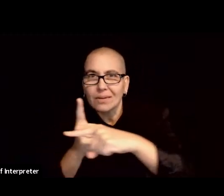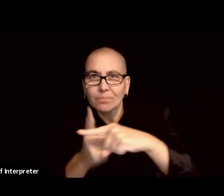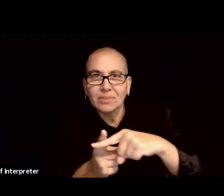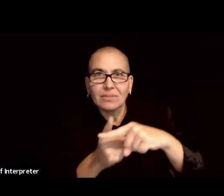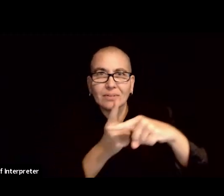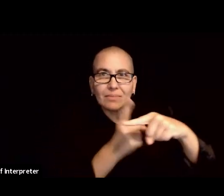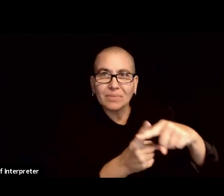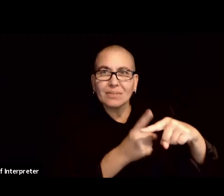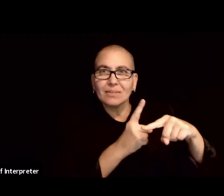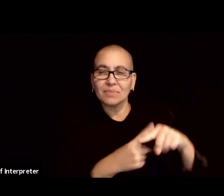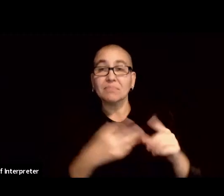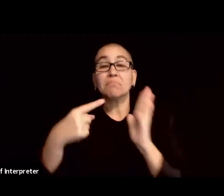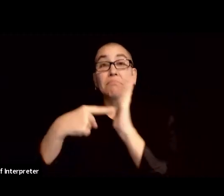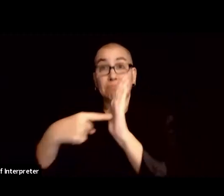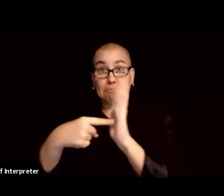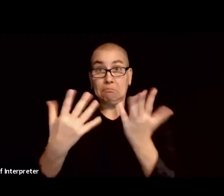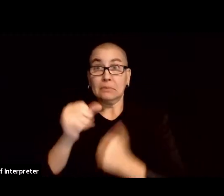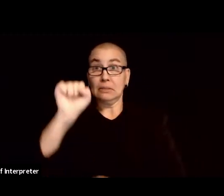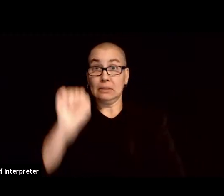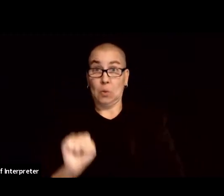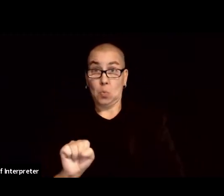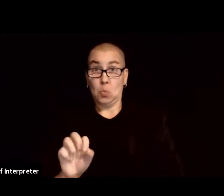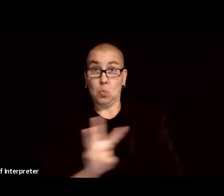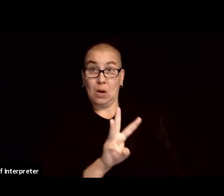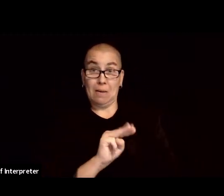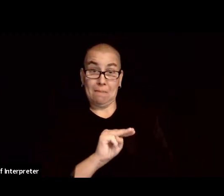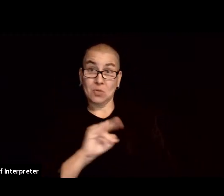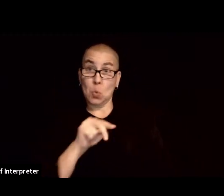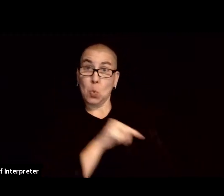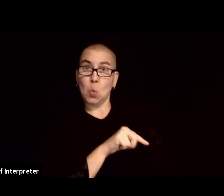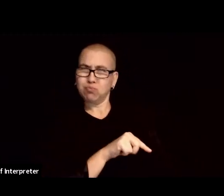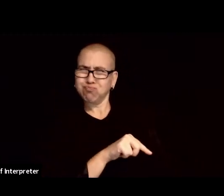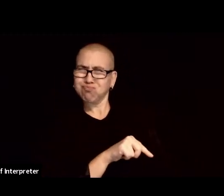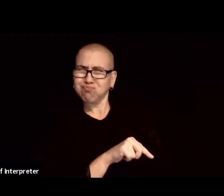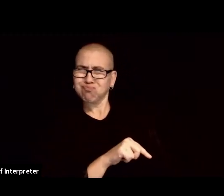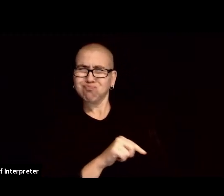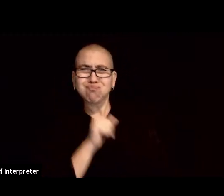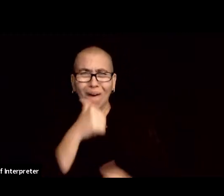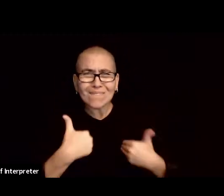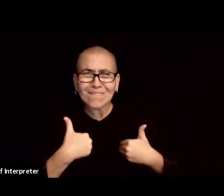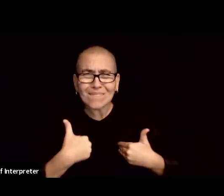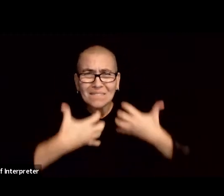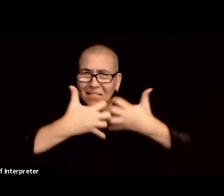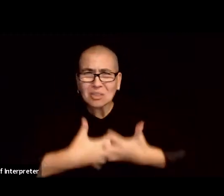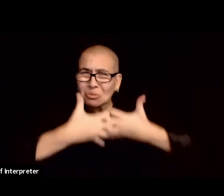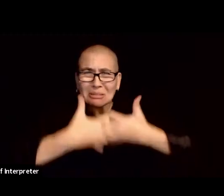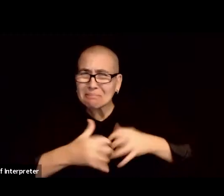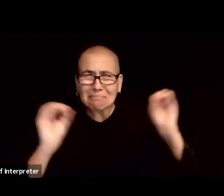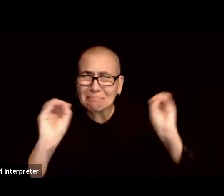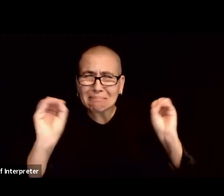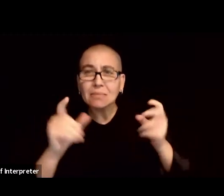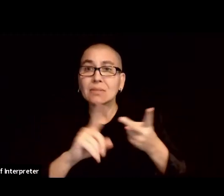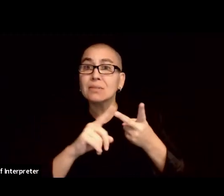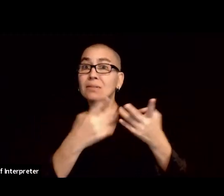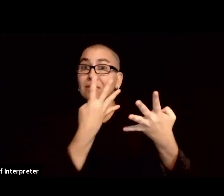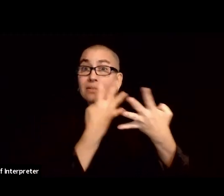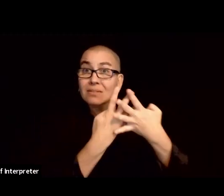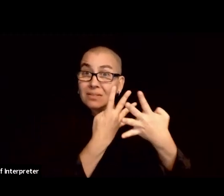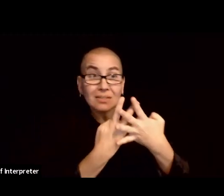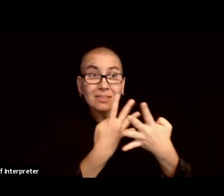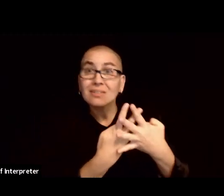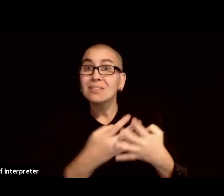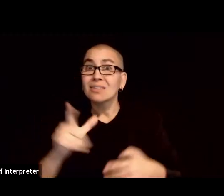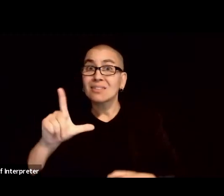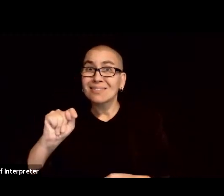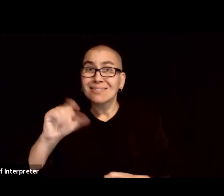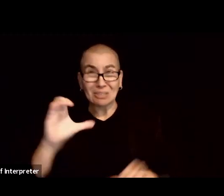particular workplace or school or jail or long-term care facility outbreak. It's simply experiencing